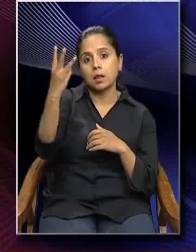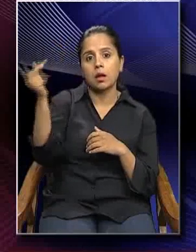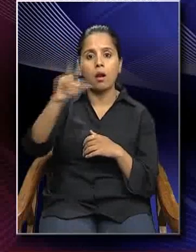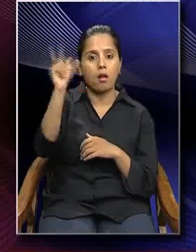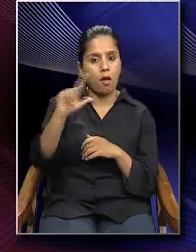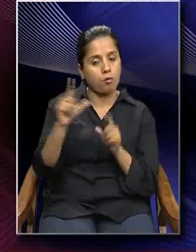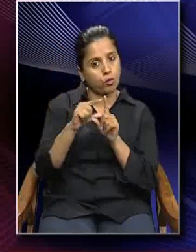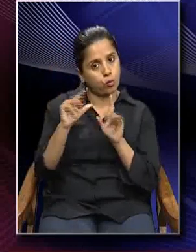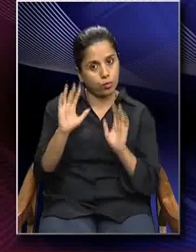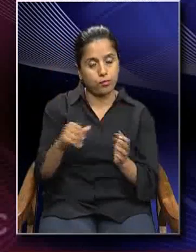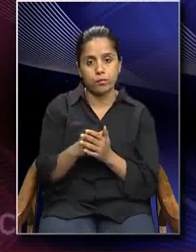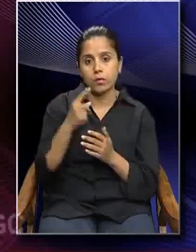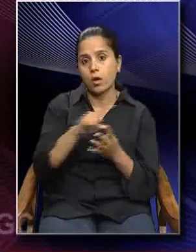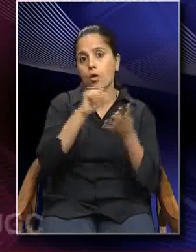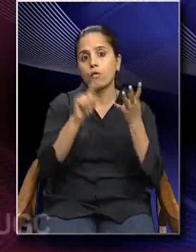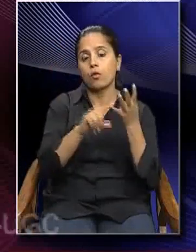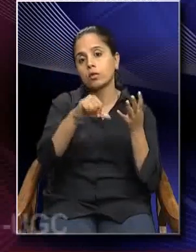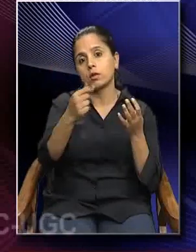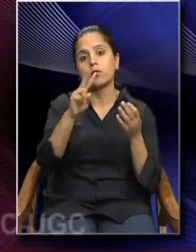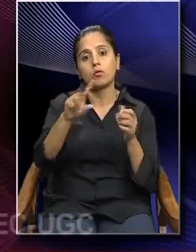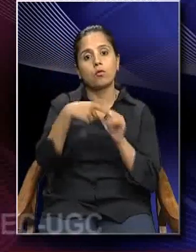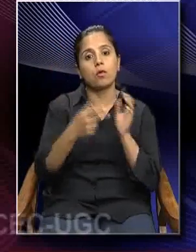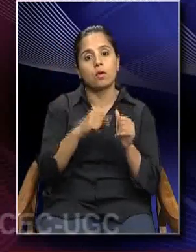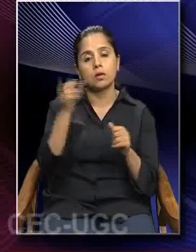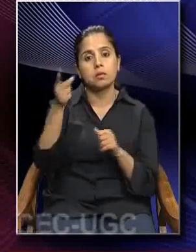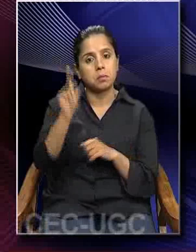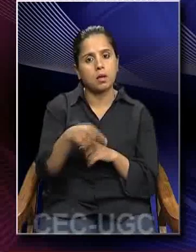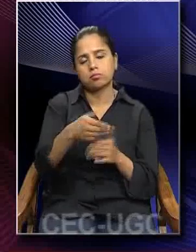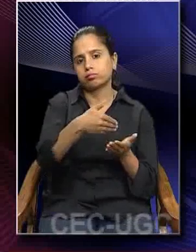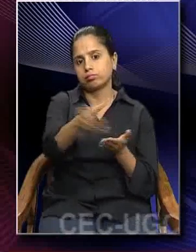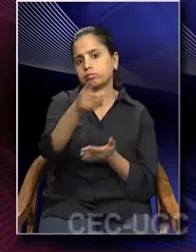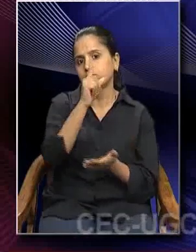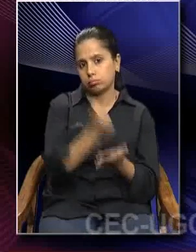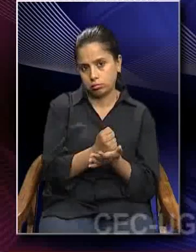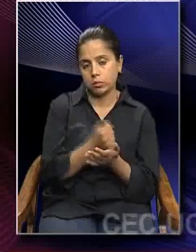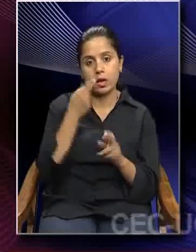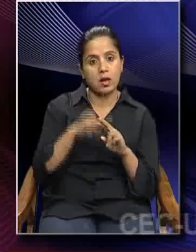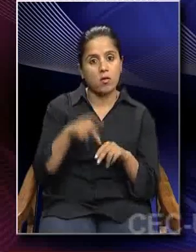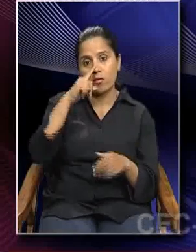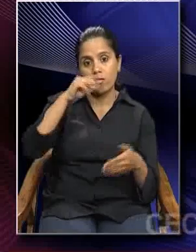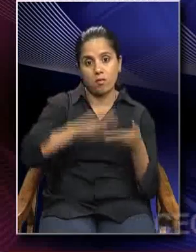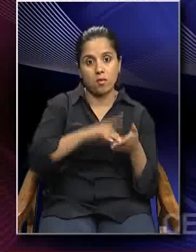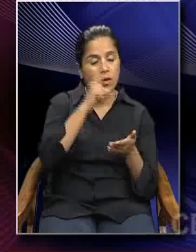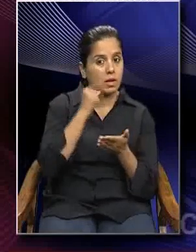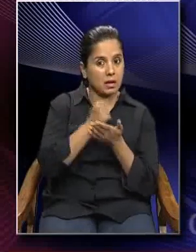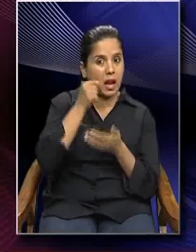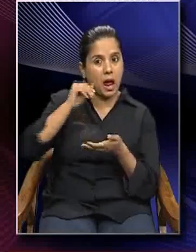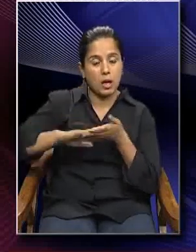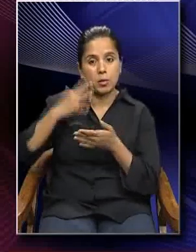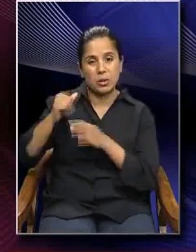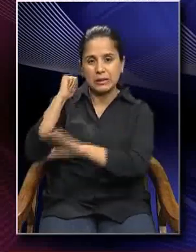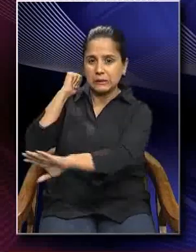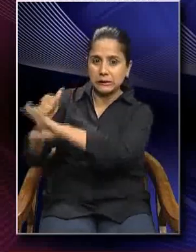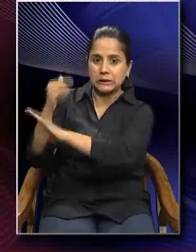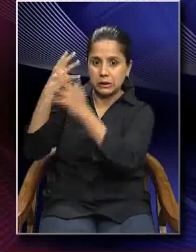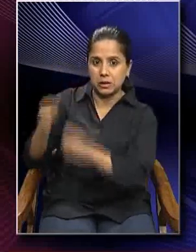adultery with the fourth varna should be driven away. If the wife tries to kill the husband